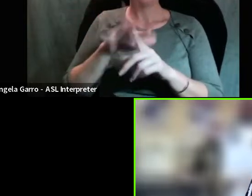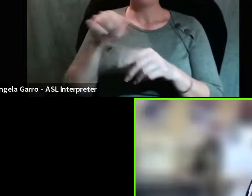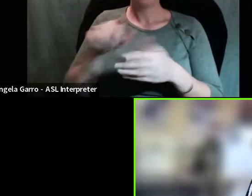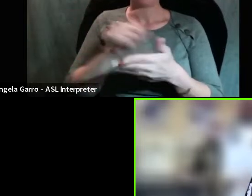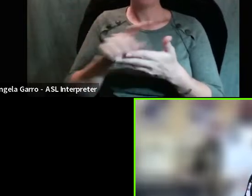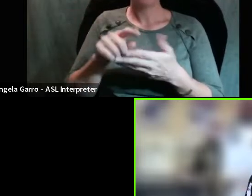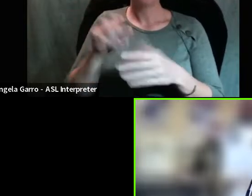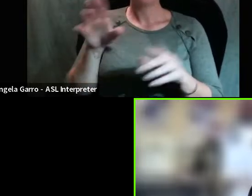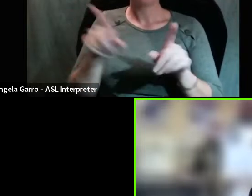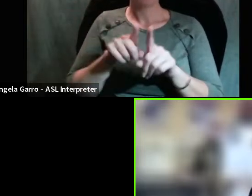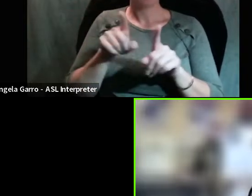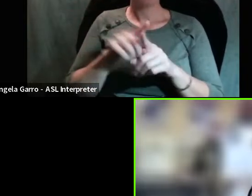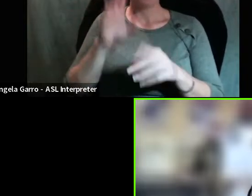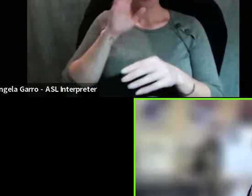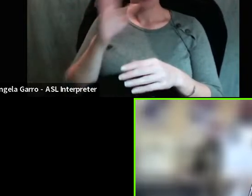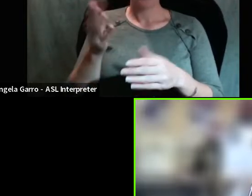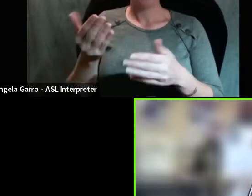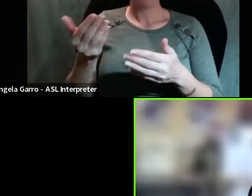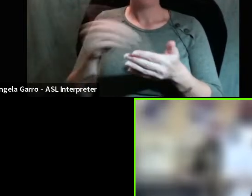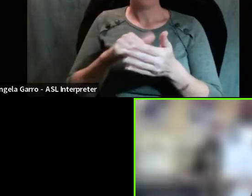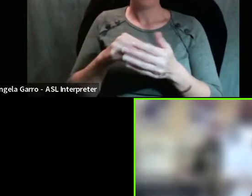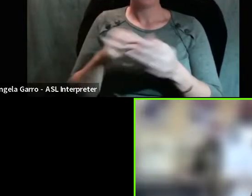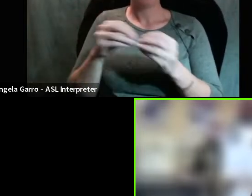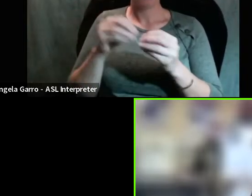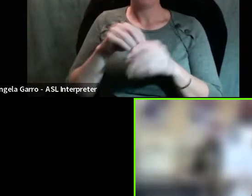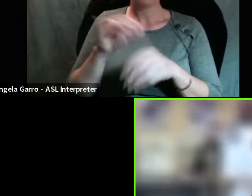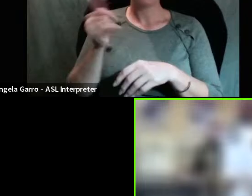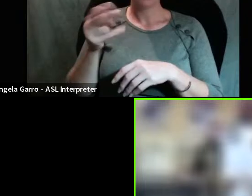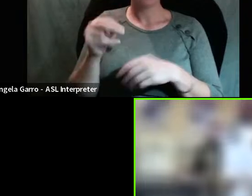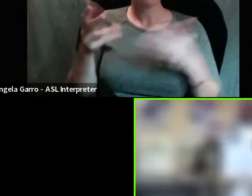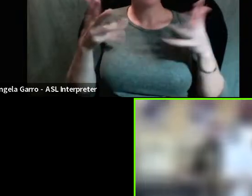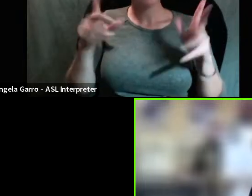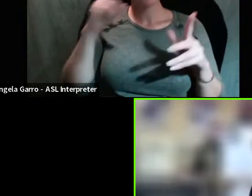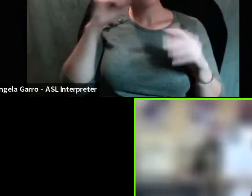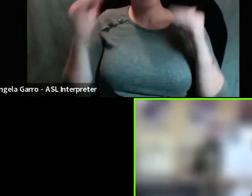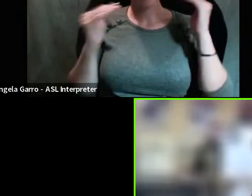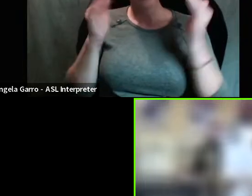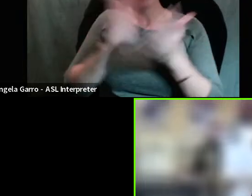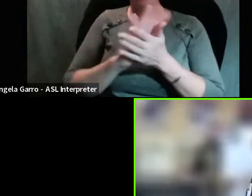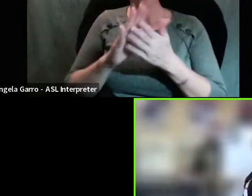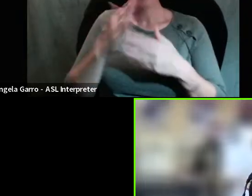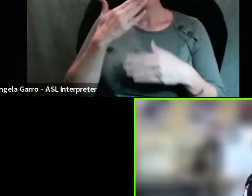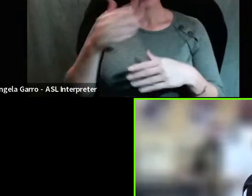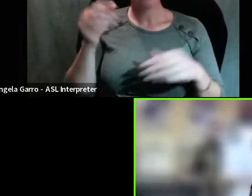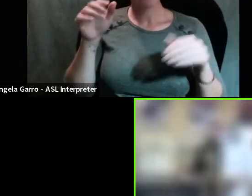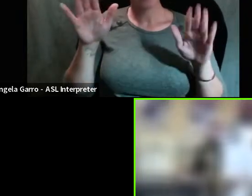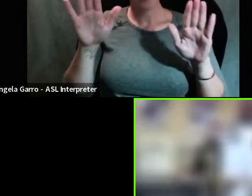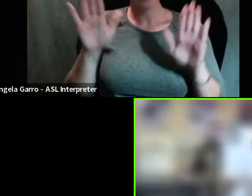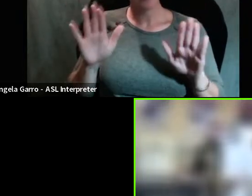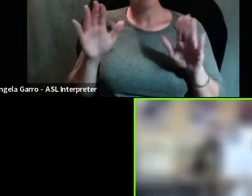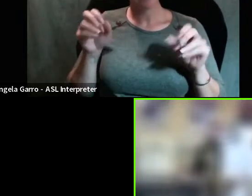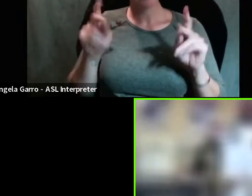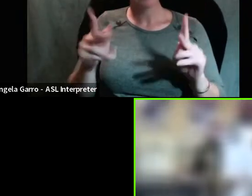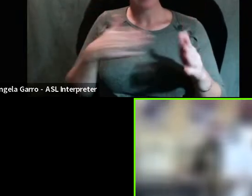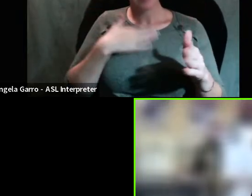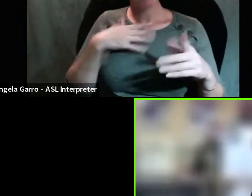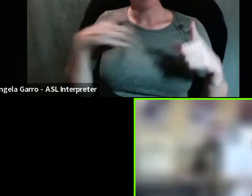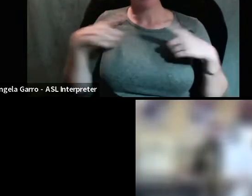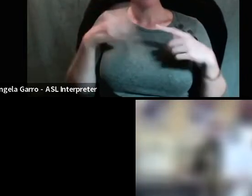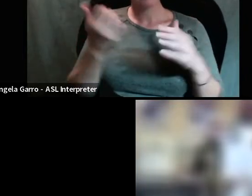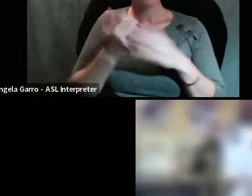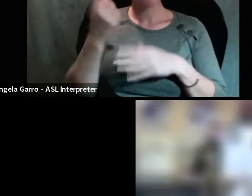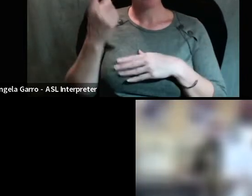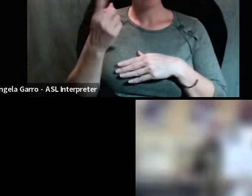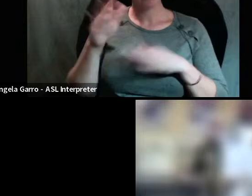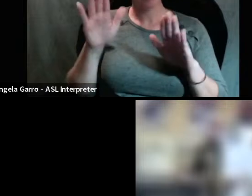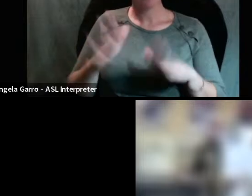more orientations coming in January. And that is all for the adult school. Thank you for this wonderful opportunity and happy holidays, everybody.